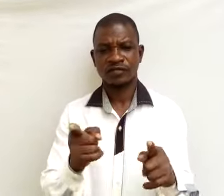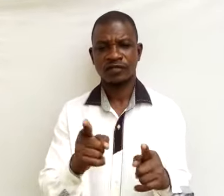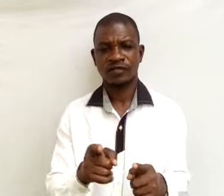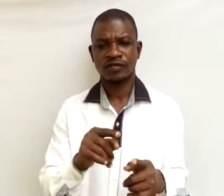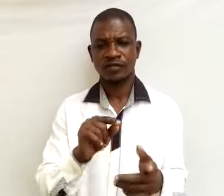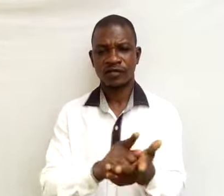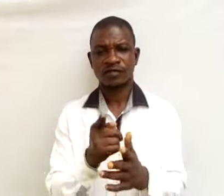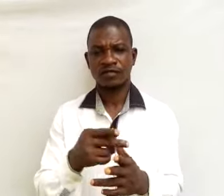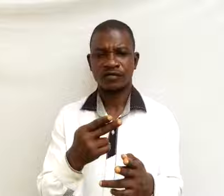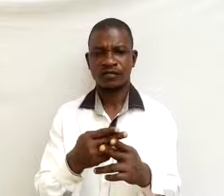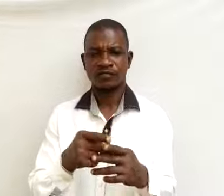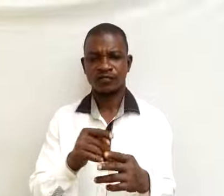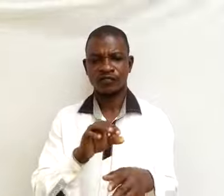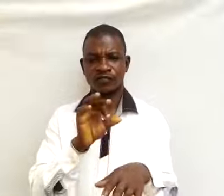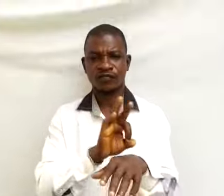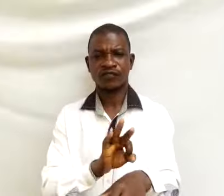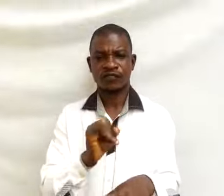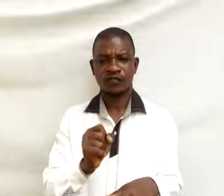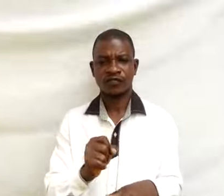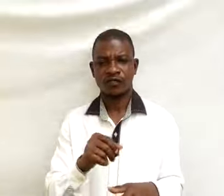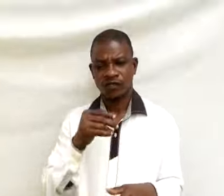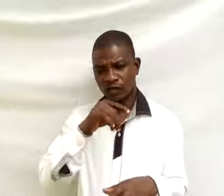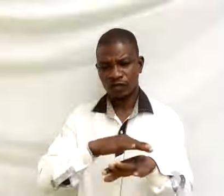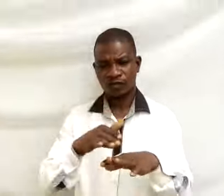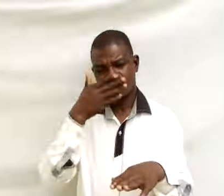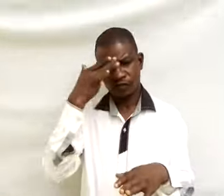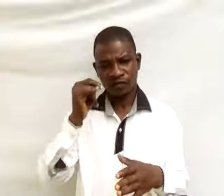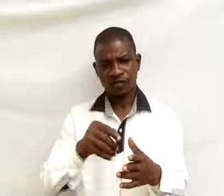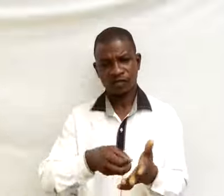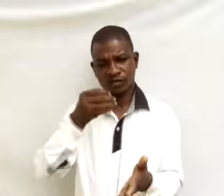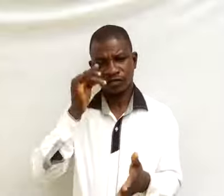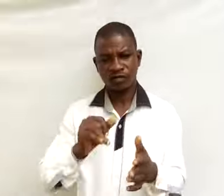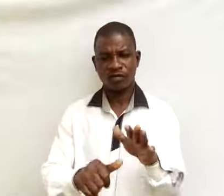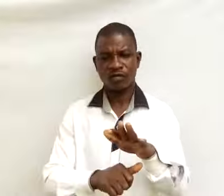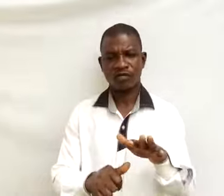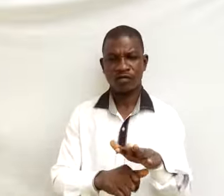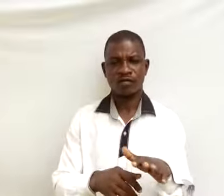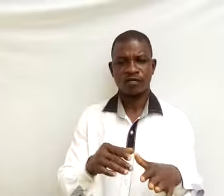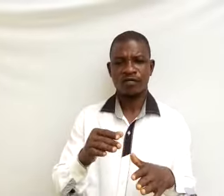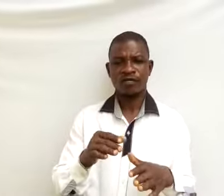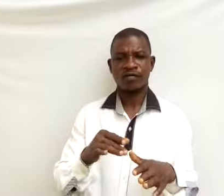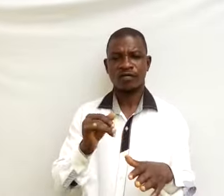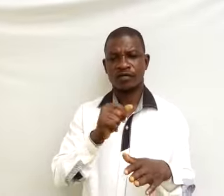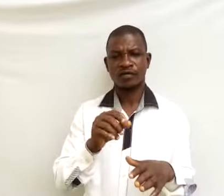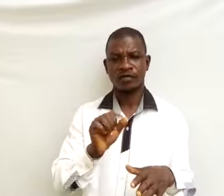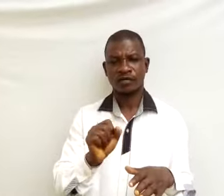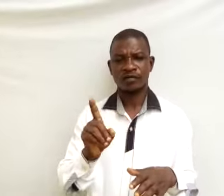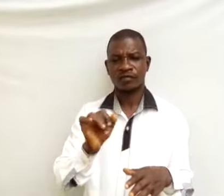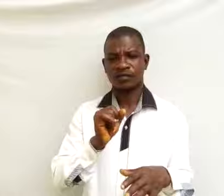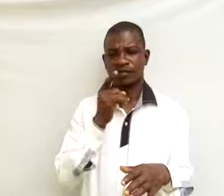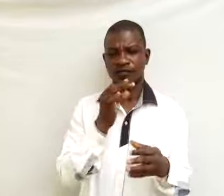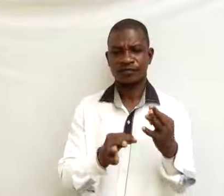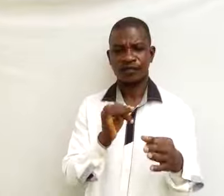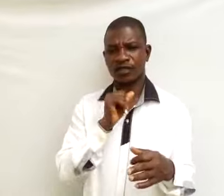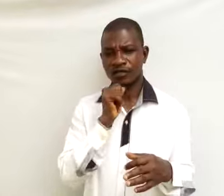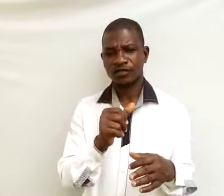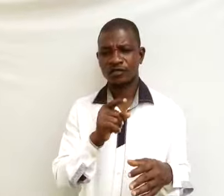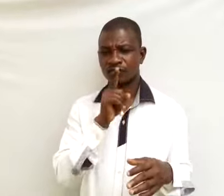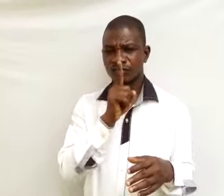grammatical names and functions. Don't forget, students, under adverbial clauses, if you are not sure of the